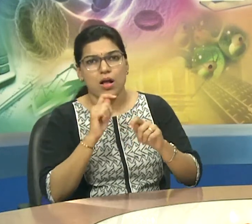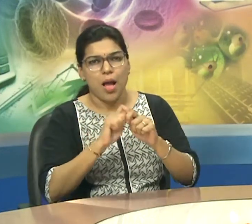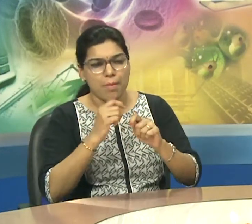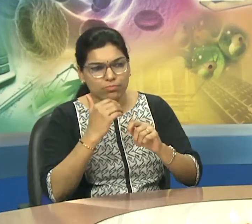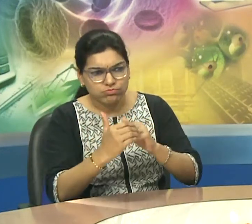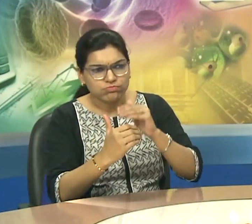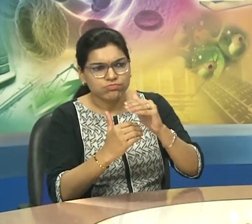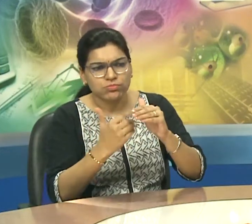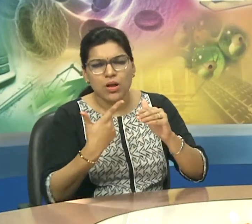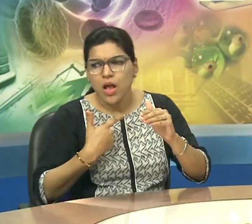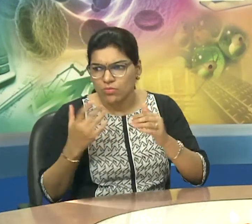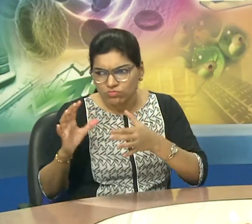Prospect,